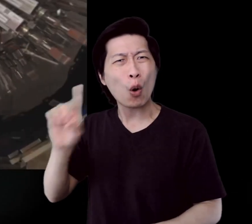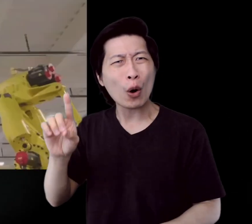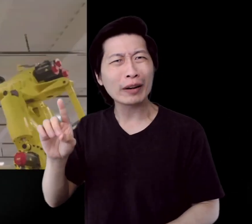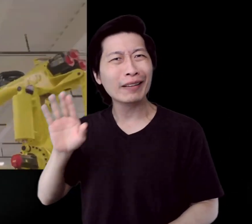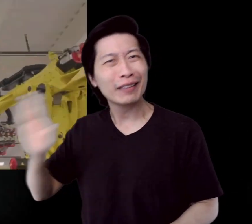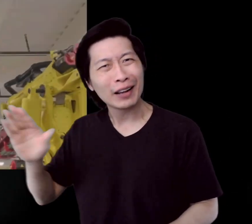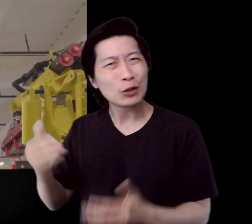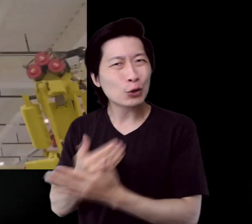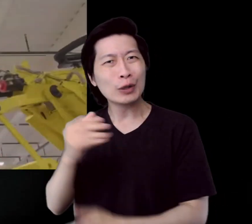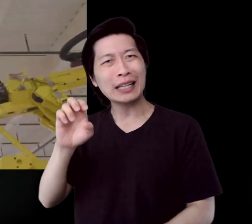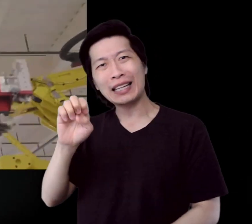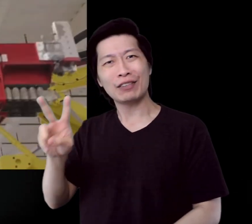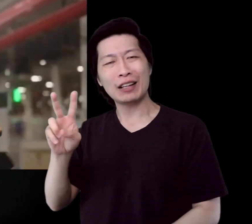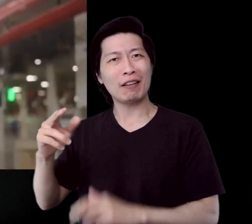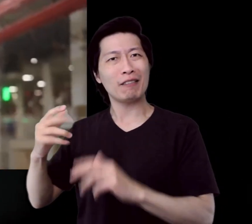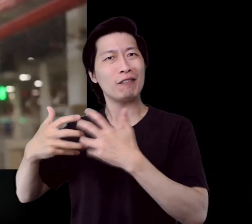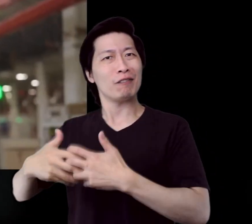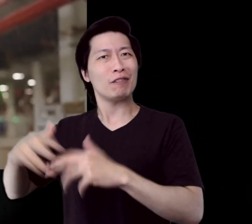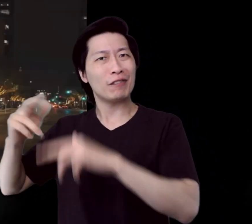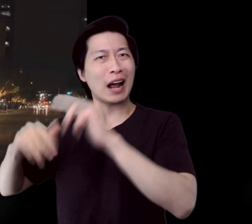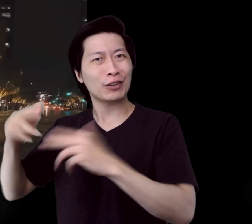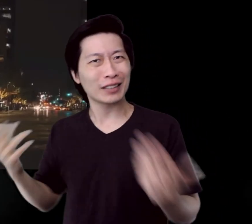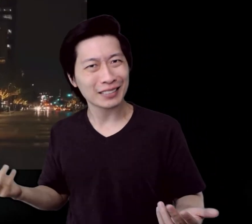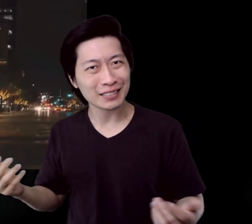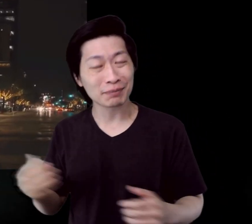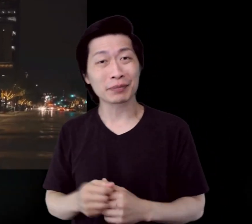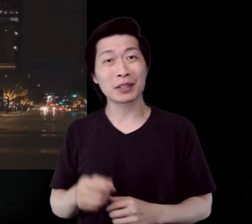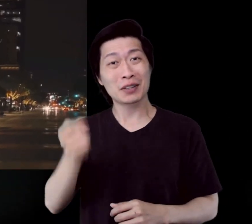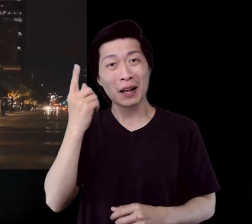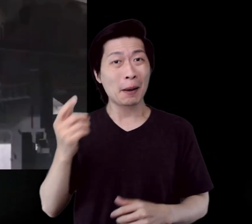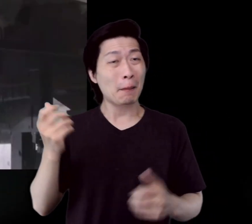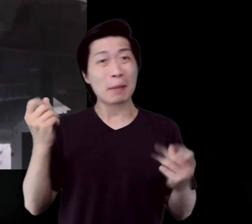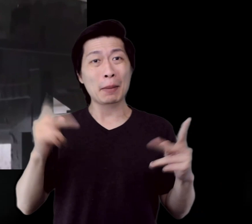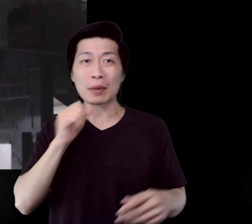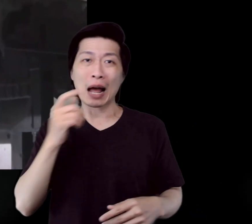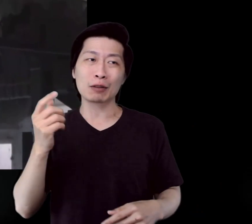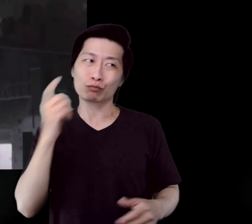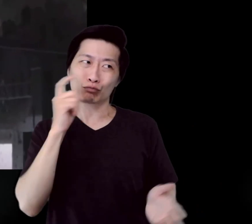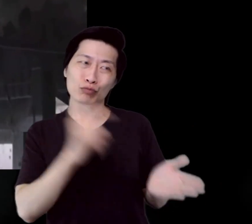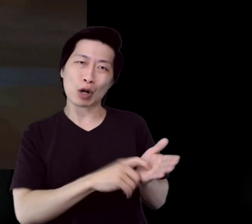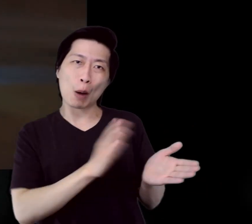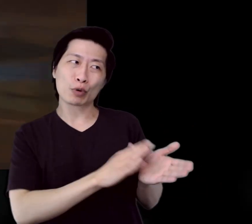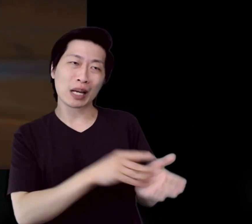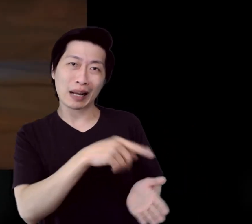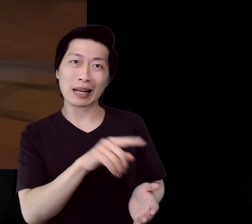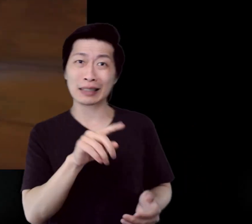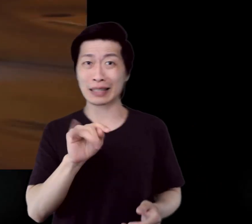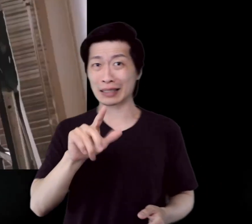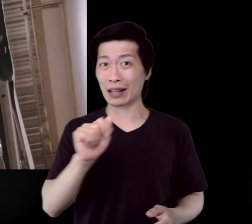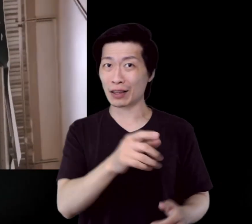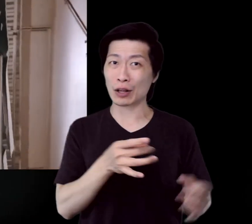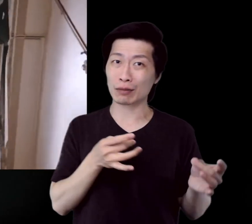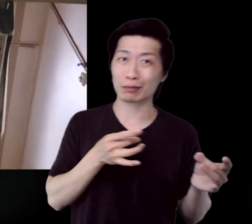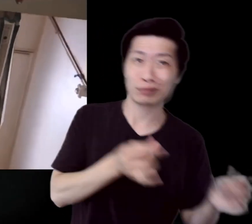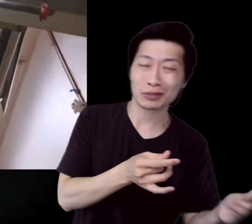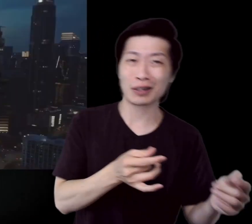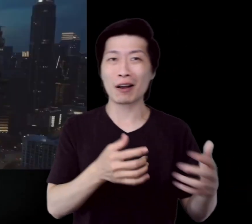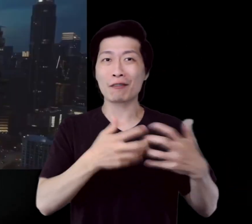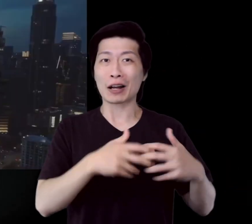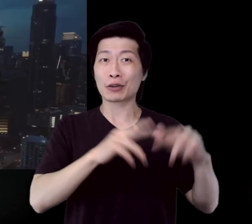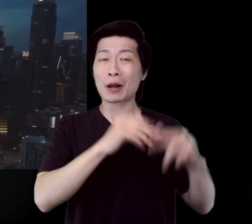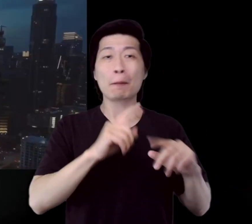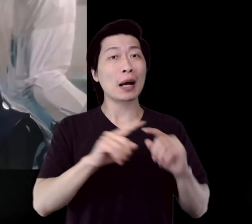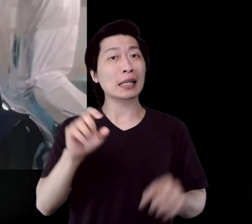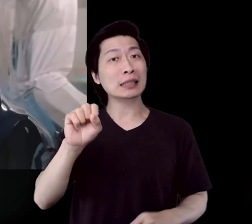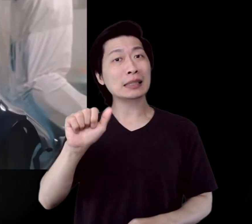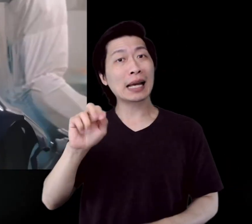Tesla's factories are probably not very appreciated, but someone like Sandy Munro, an expert in manufacturing who has